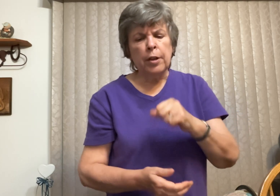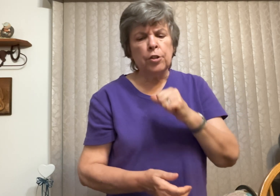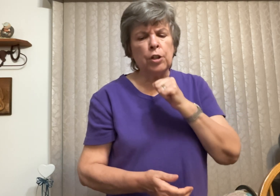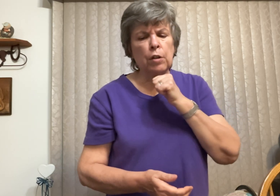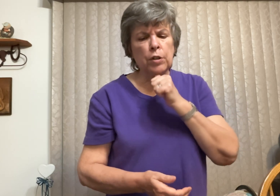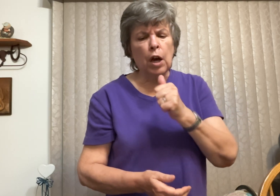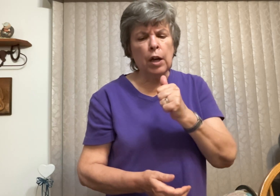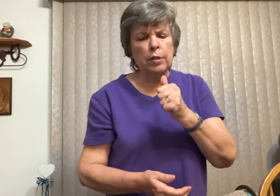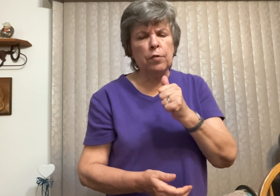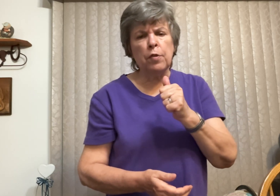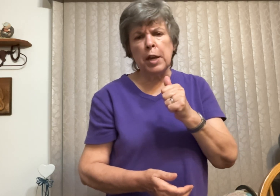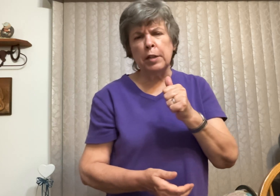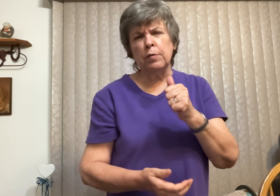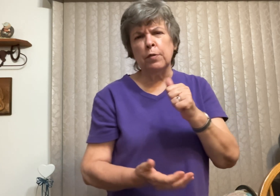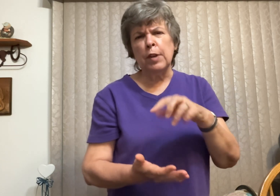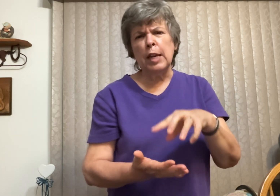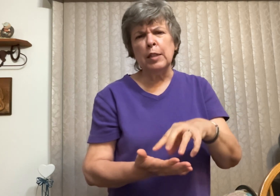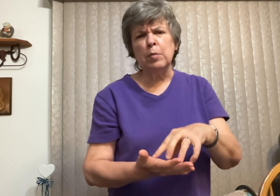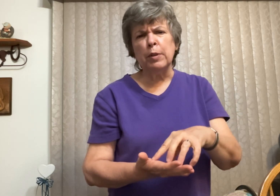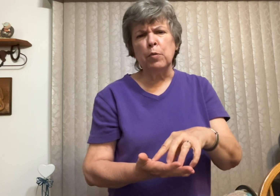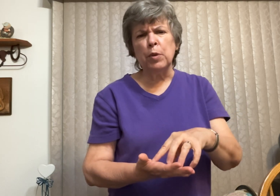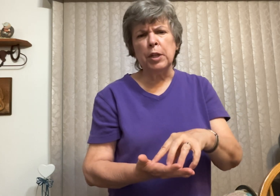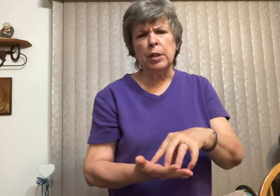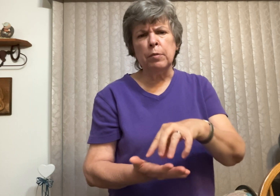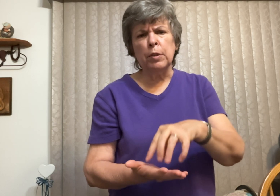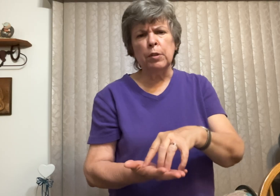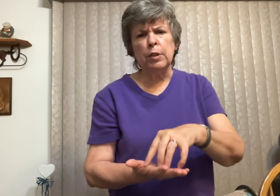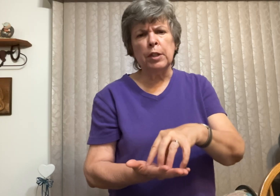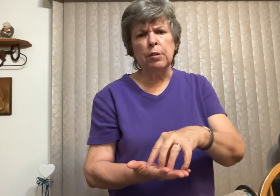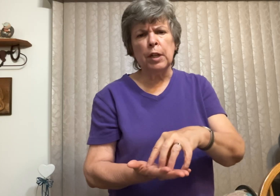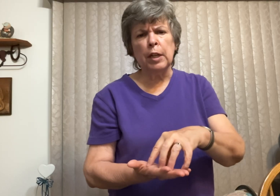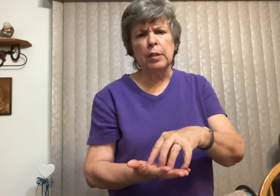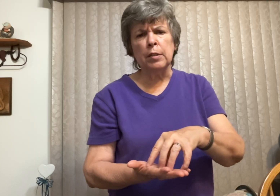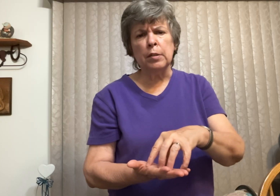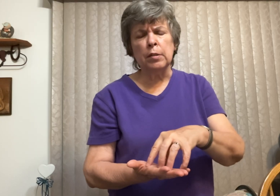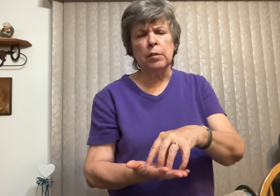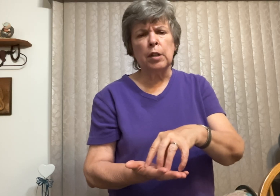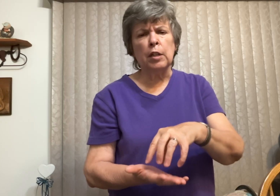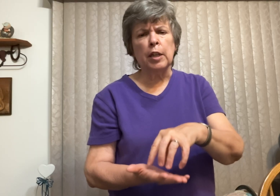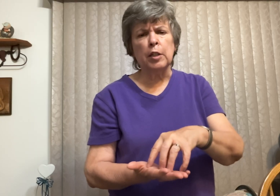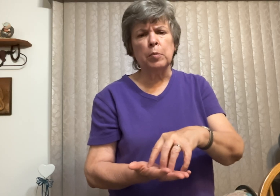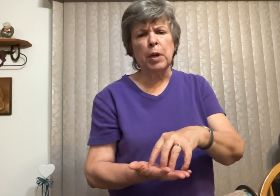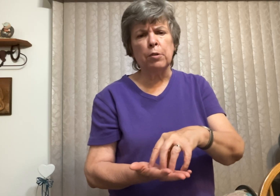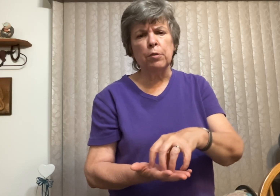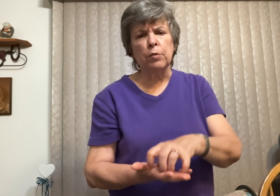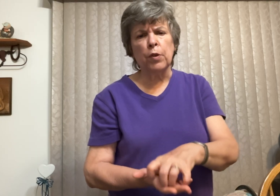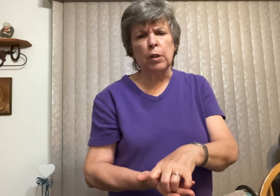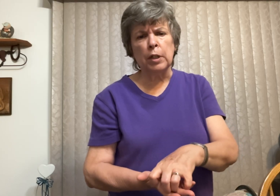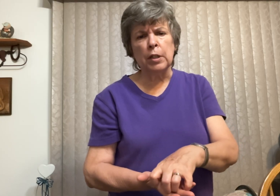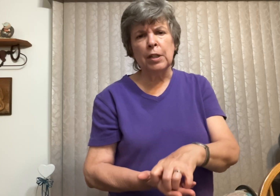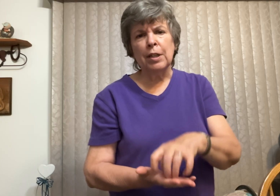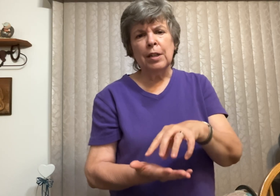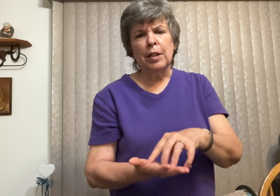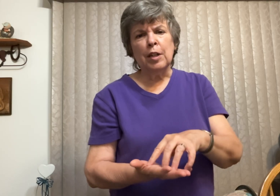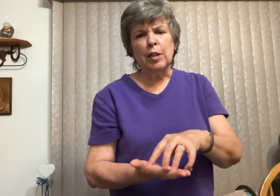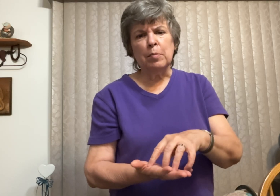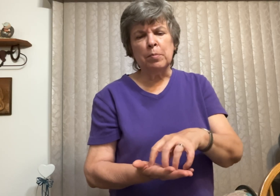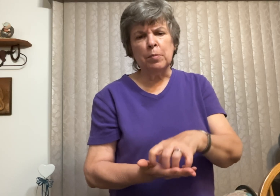shall not faint. For faint, I'm doing weak, where you take your hand and it's kind of like a spider who's falling.